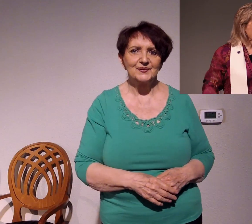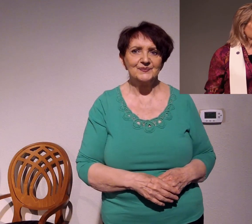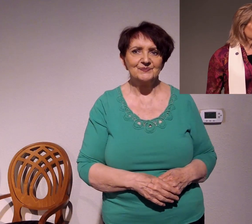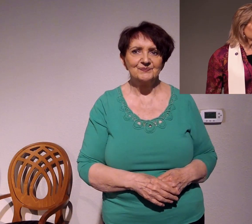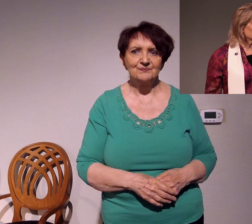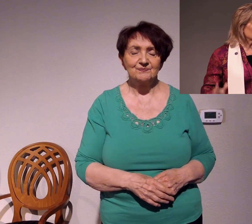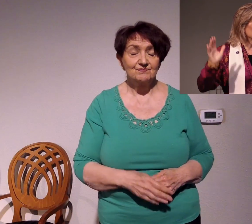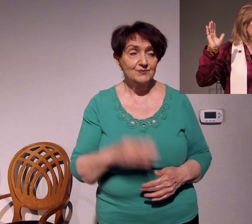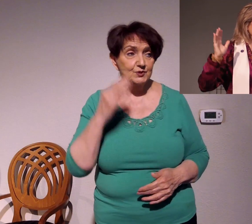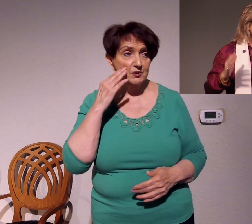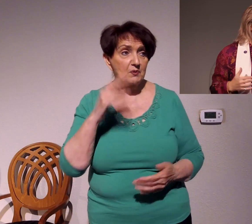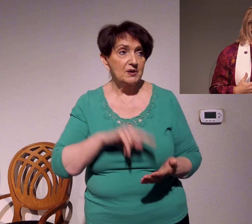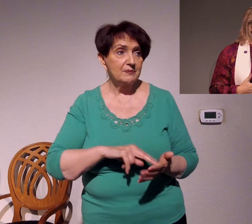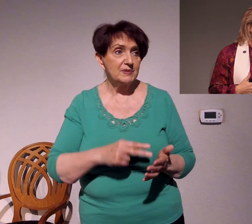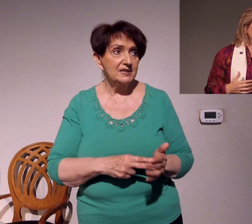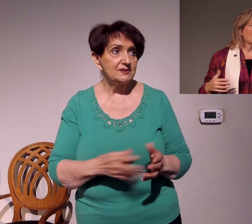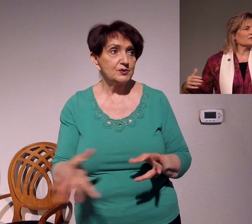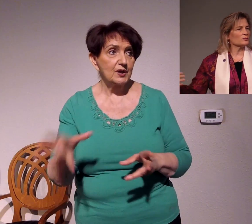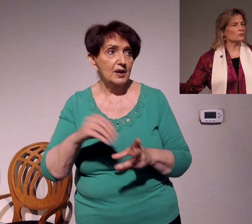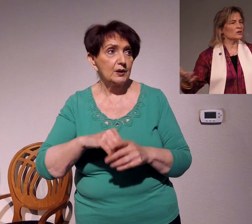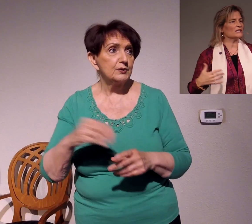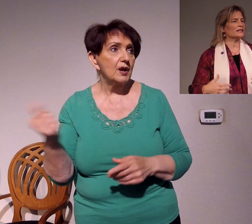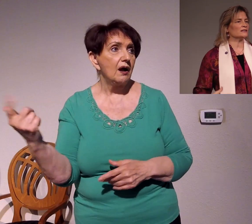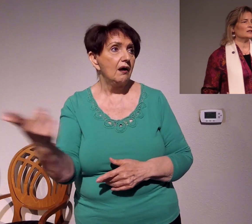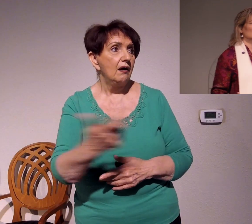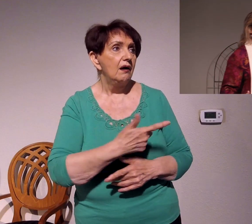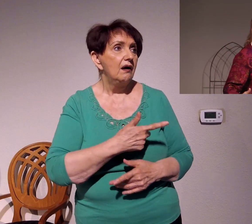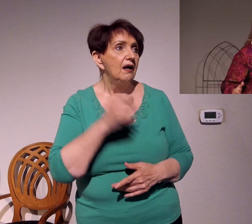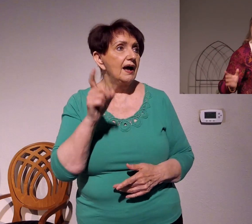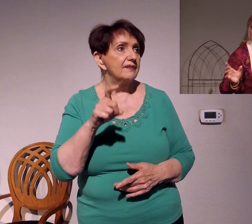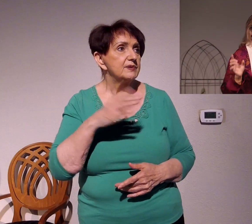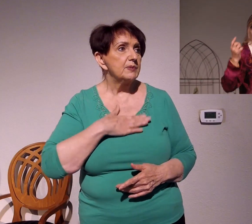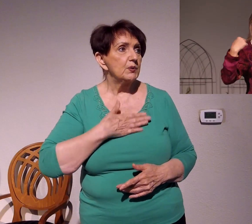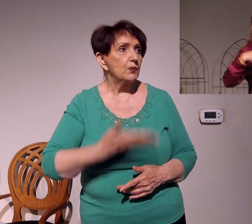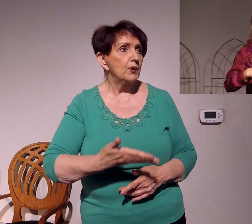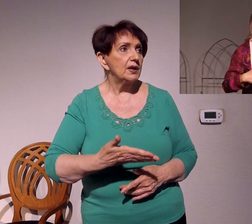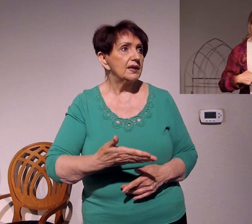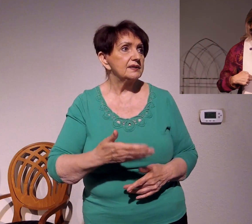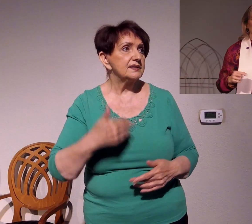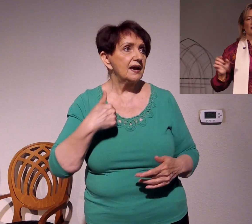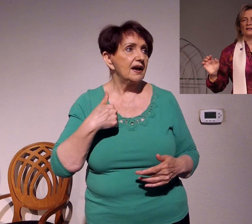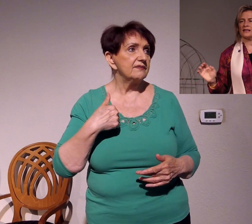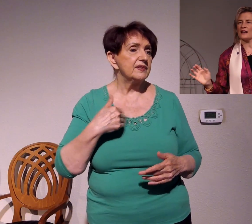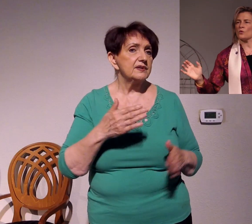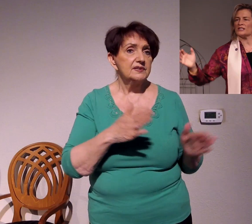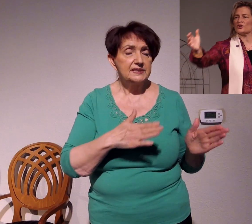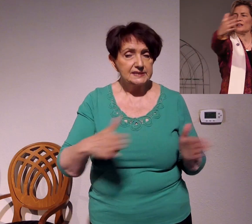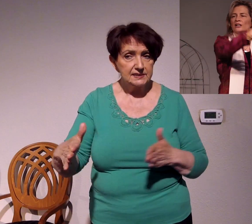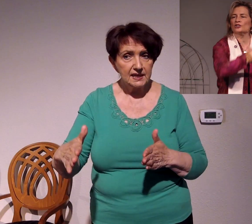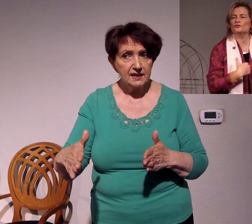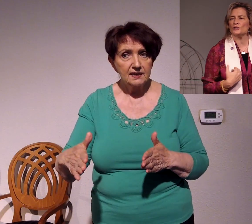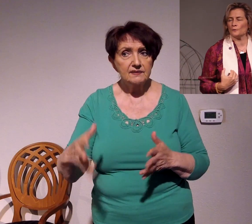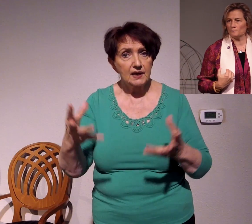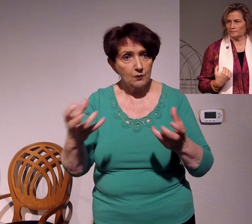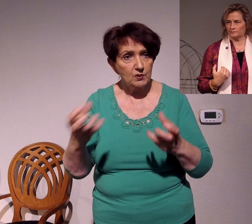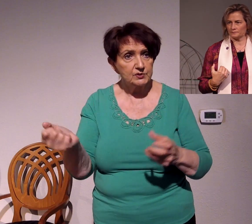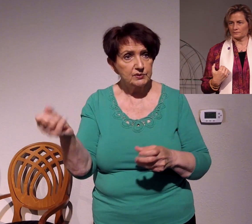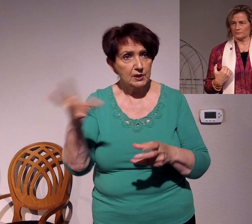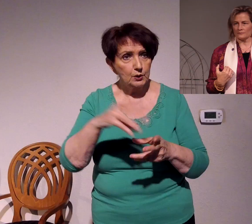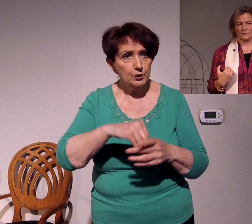be radically inclusive, I have to be willing to have the intent that I want to include